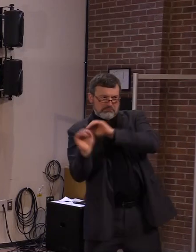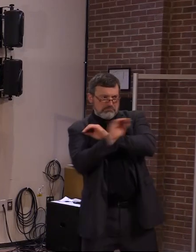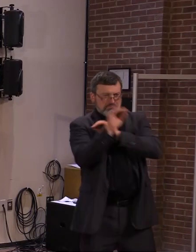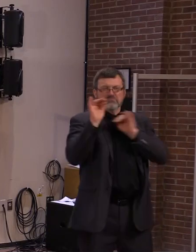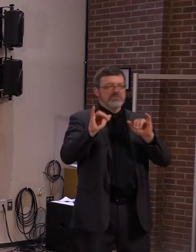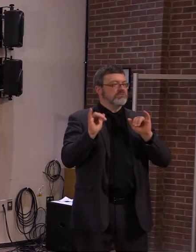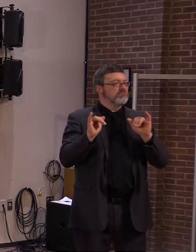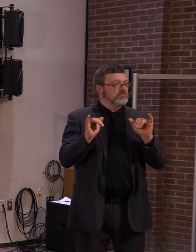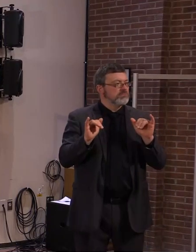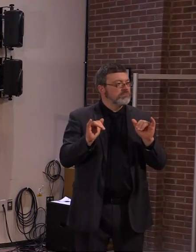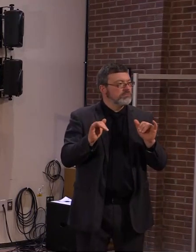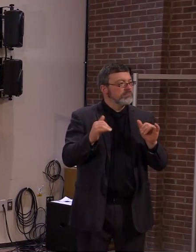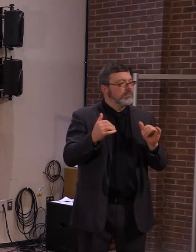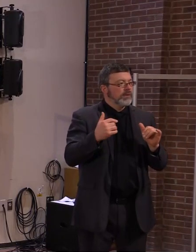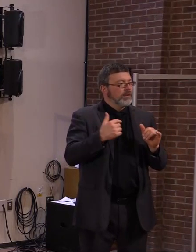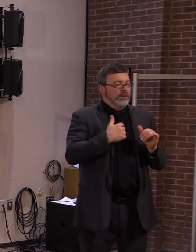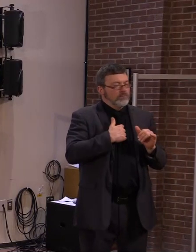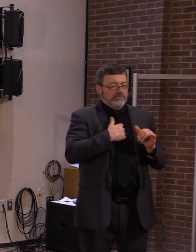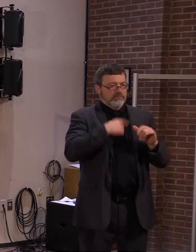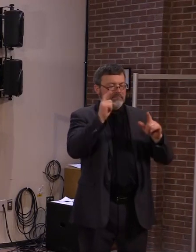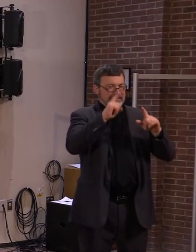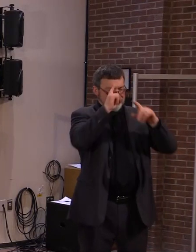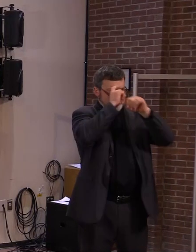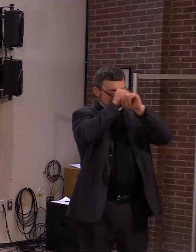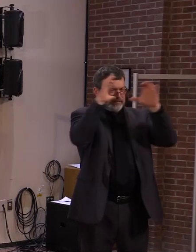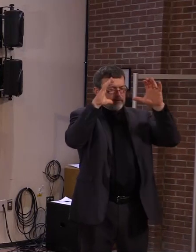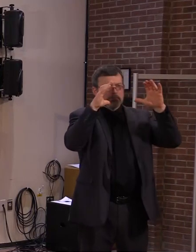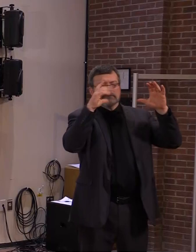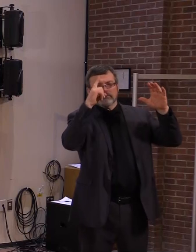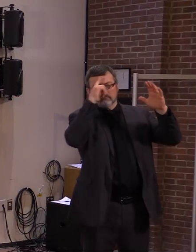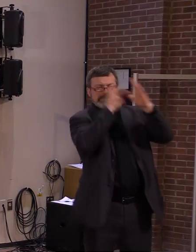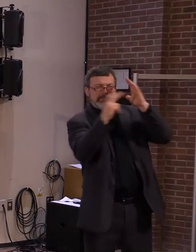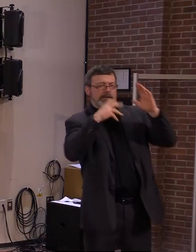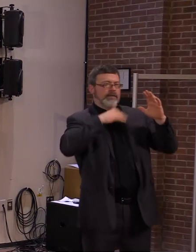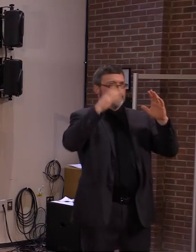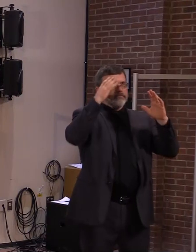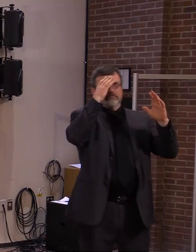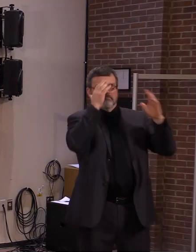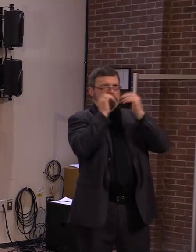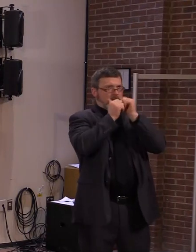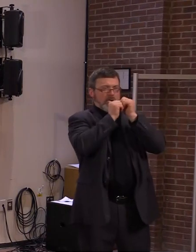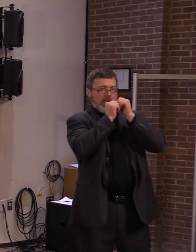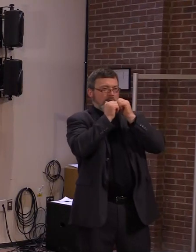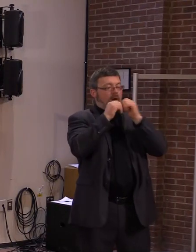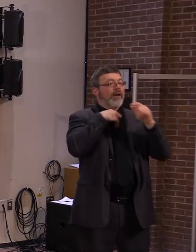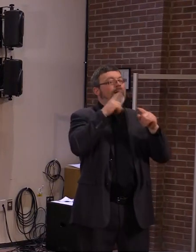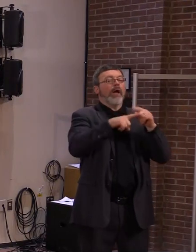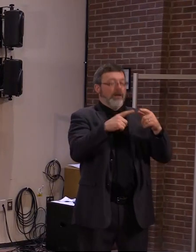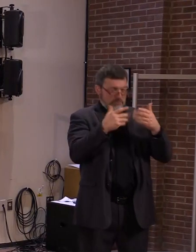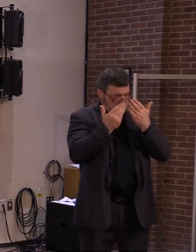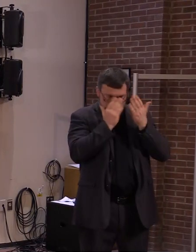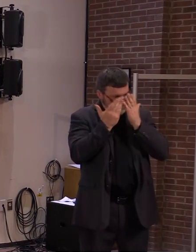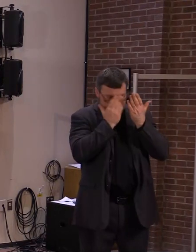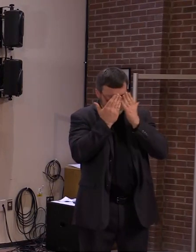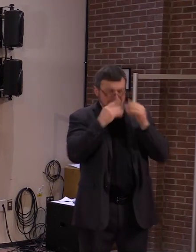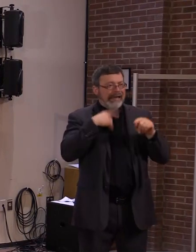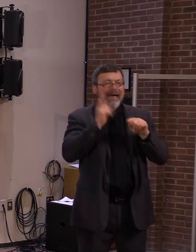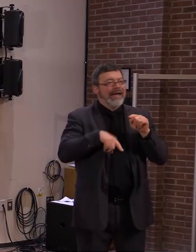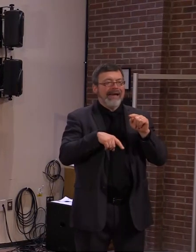just today, but what could be. You know, we keep planning to look